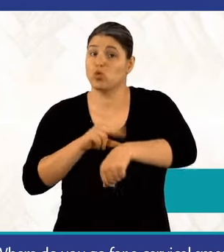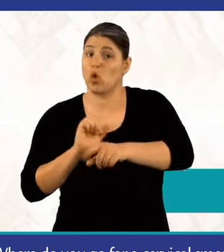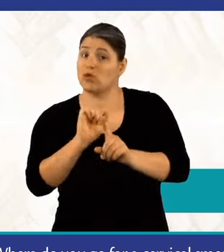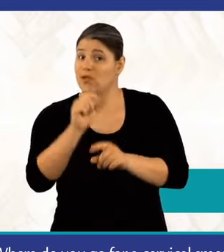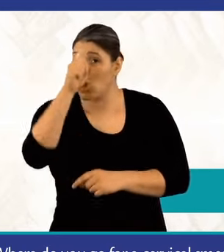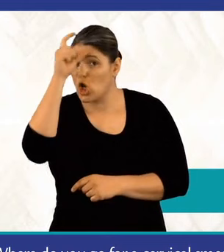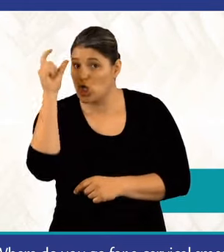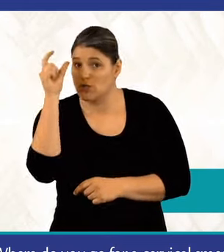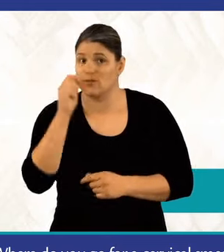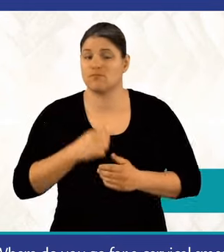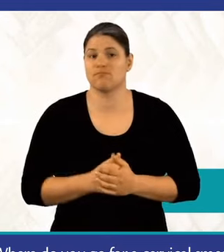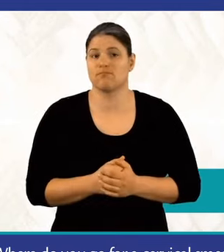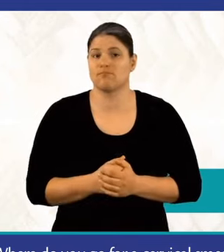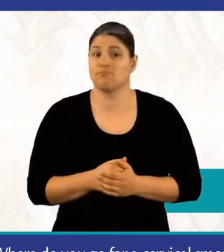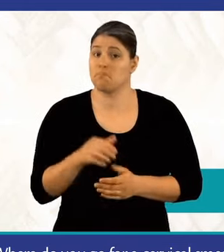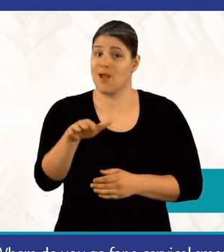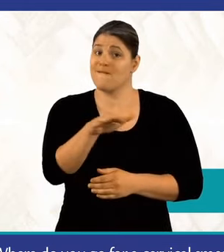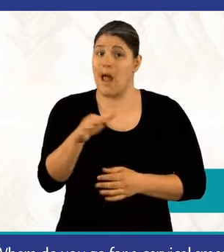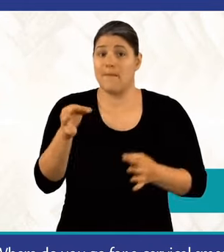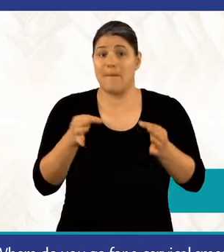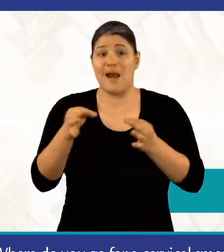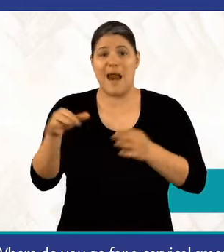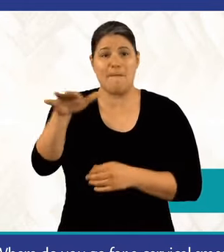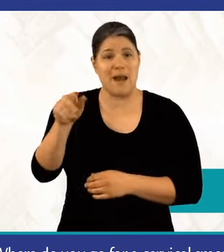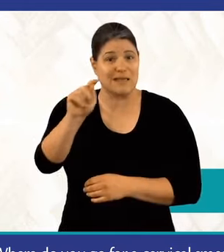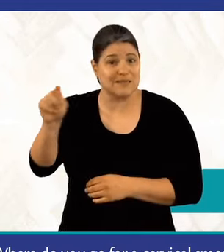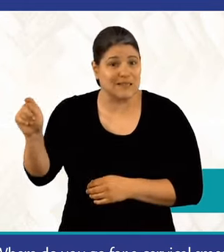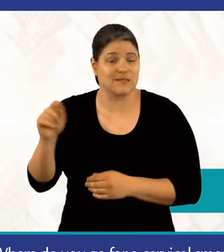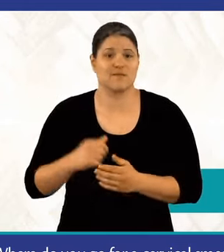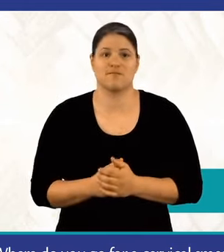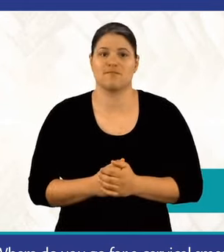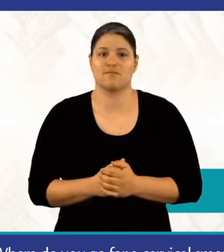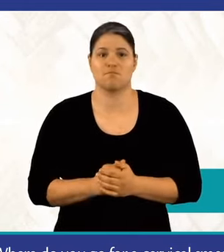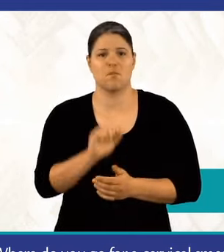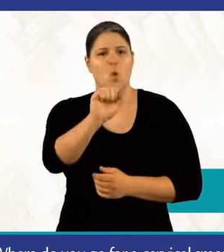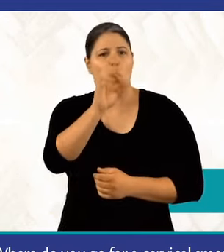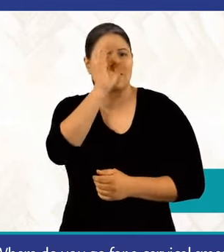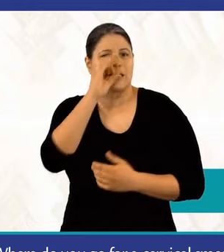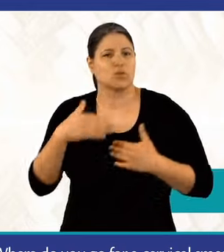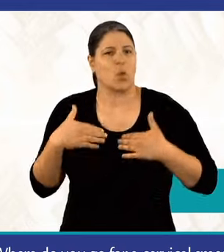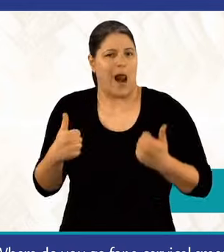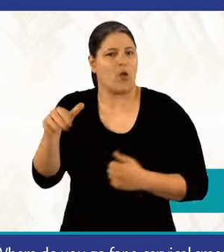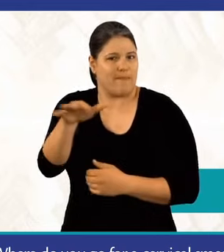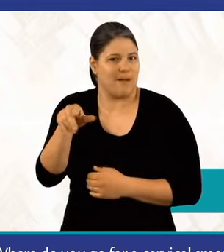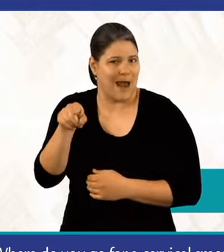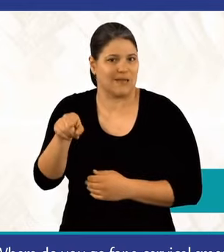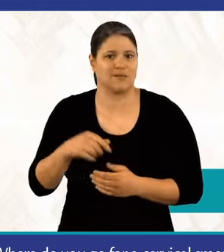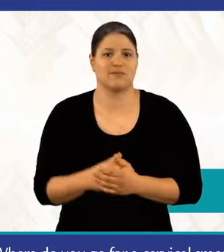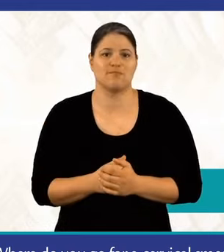The choices include your doctor or practice nurse, family planning clinics, your